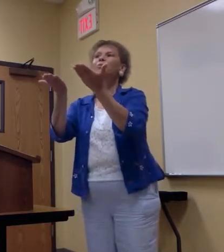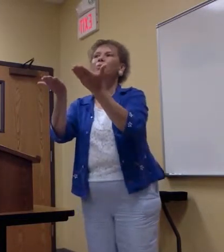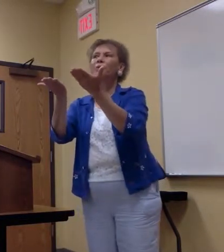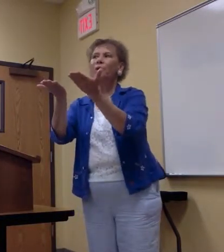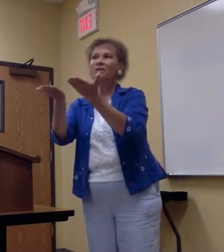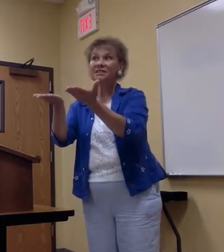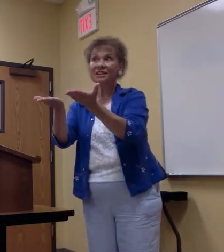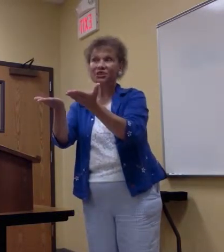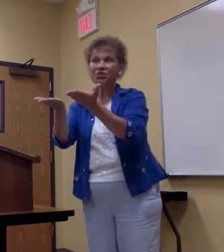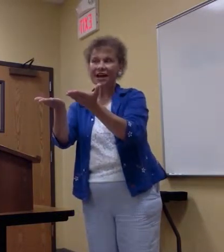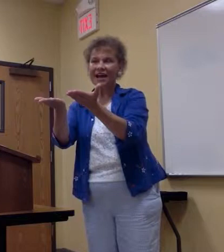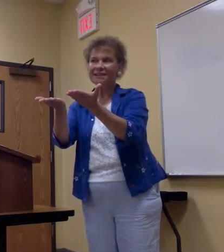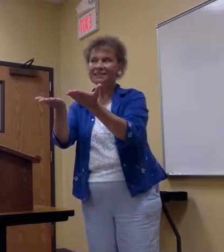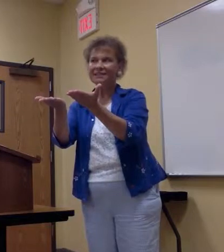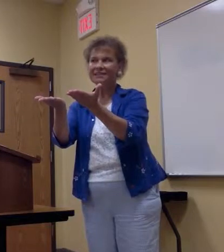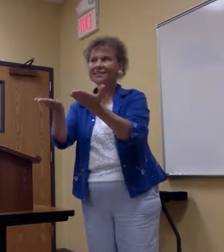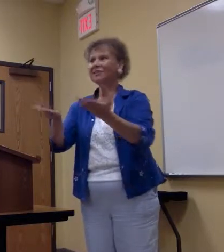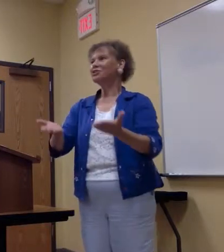suggest, to